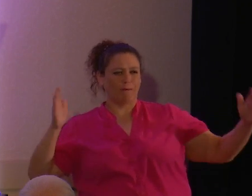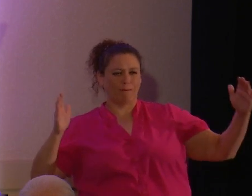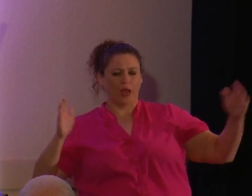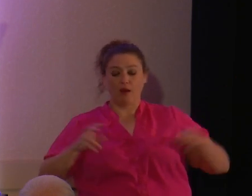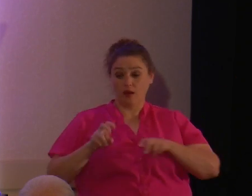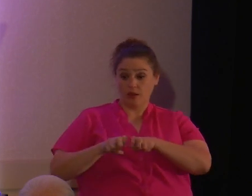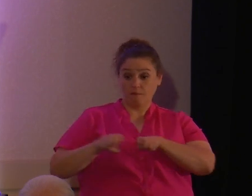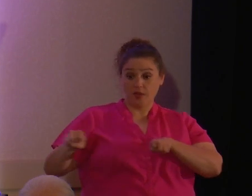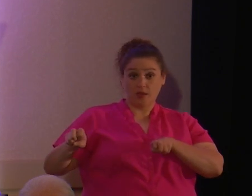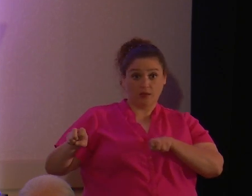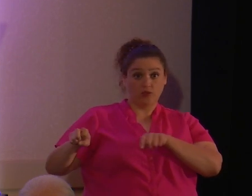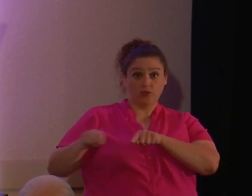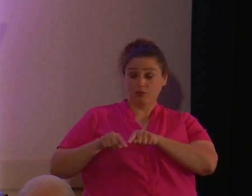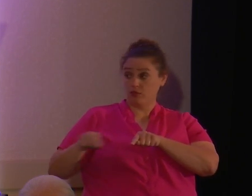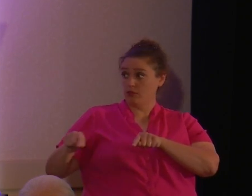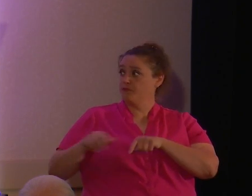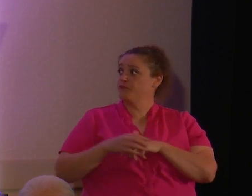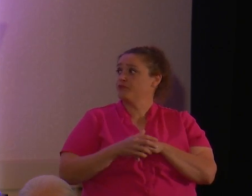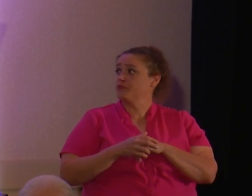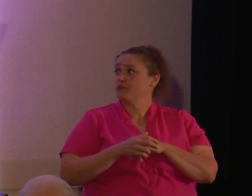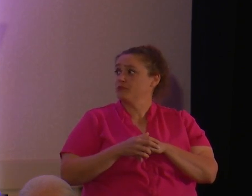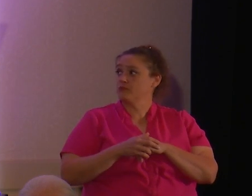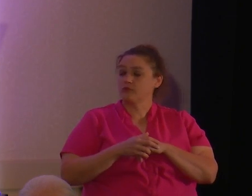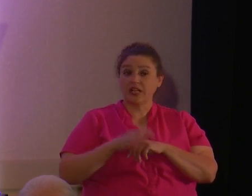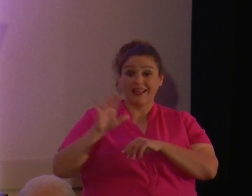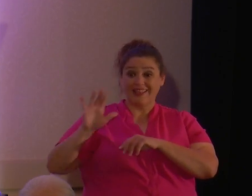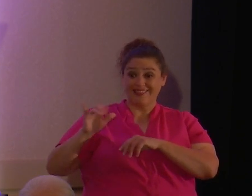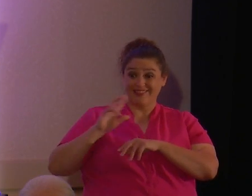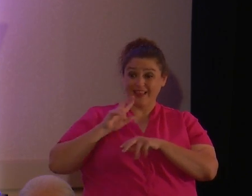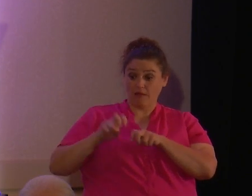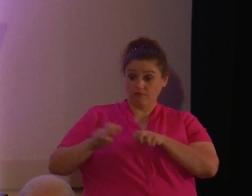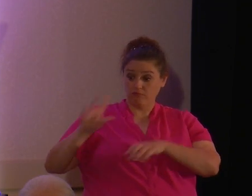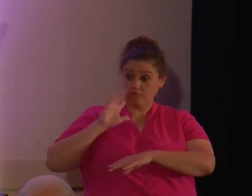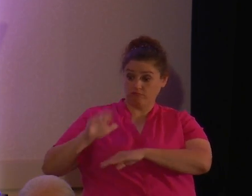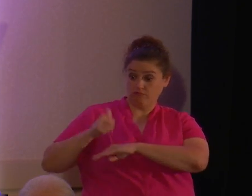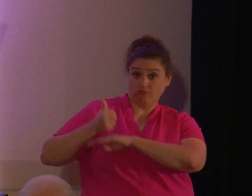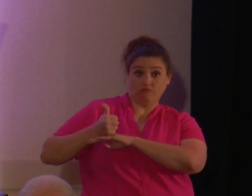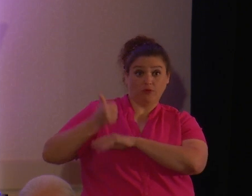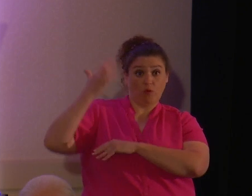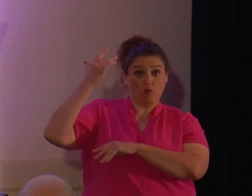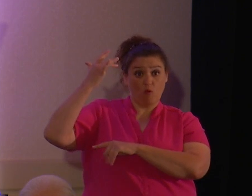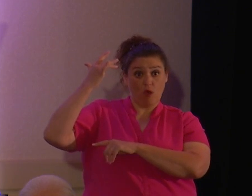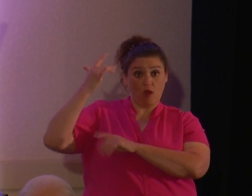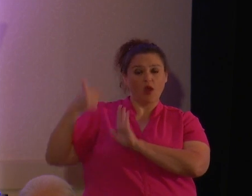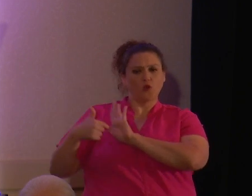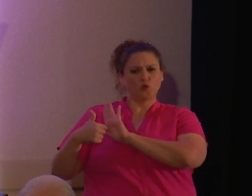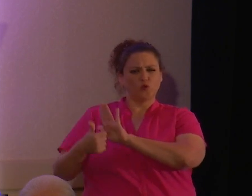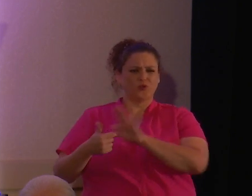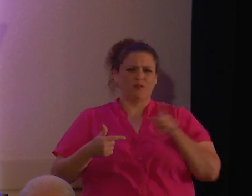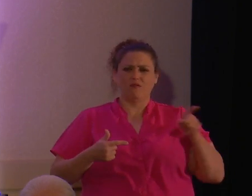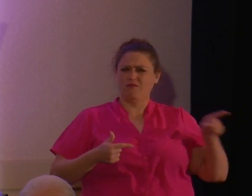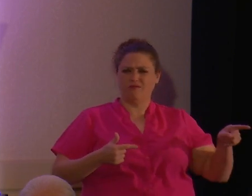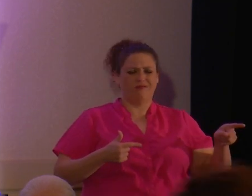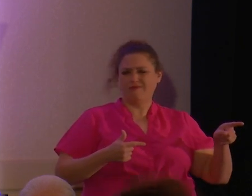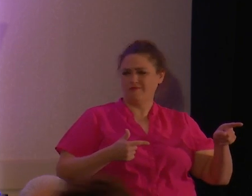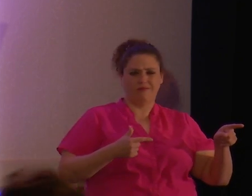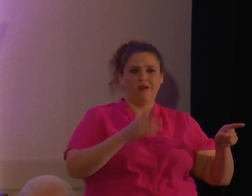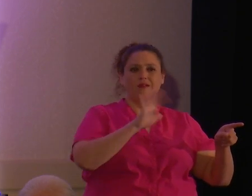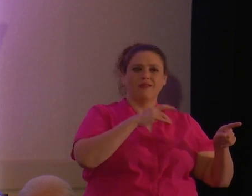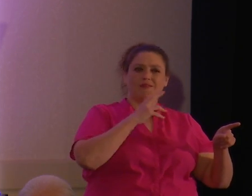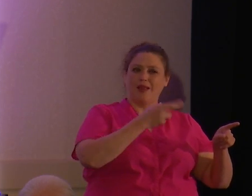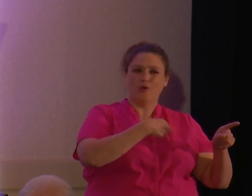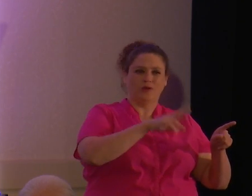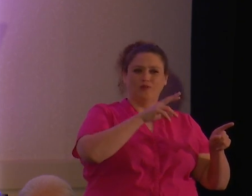public square. What does it do? It exists to attack the veracity and the ubiquity and privilege in one fell